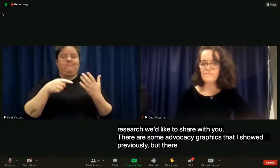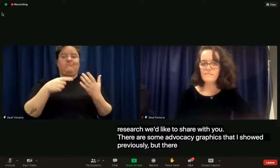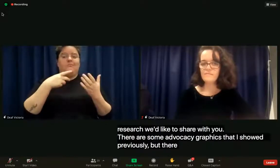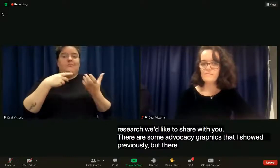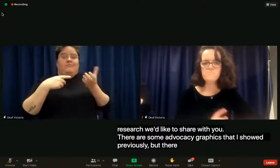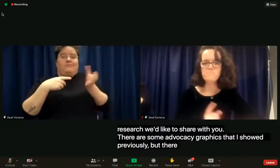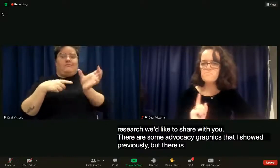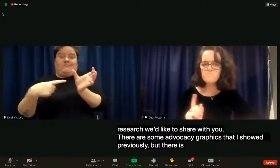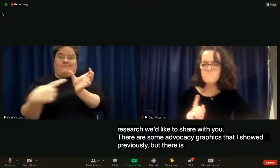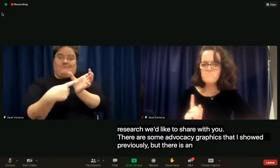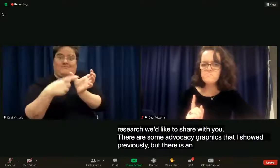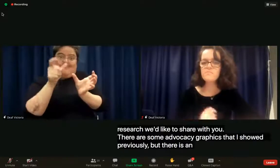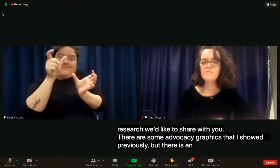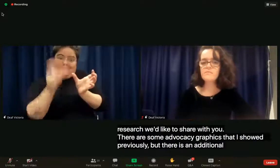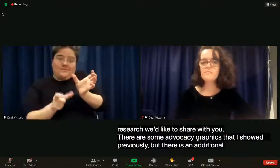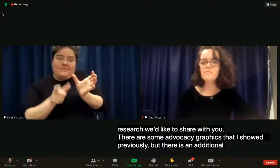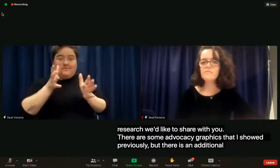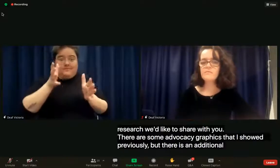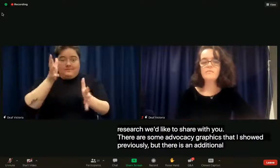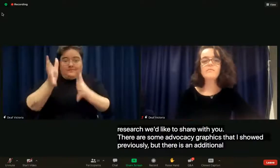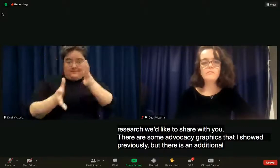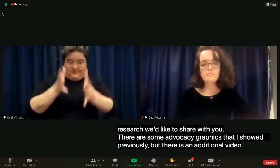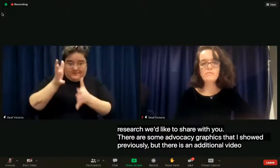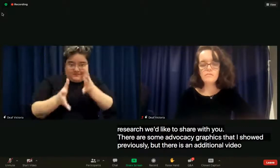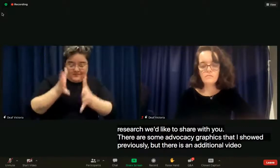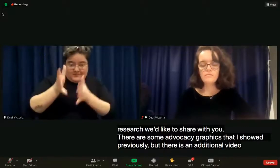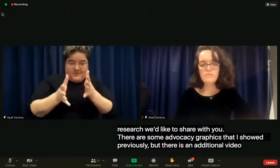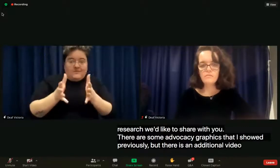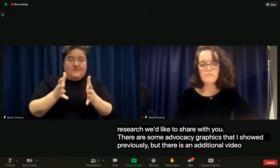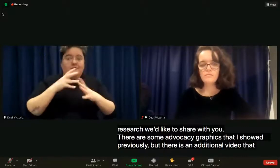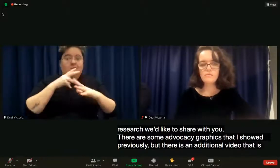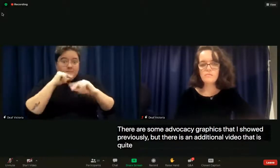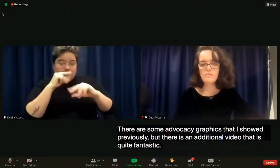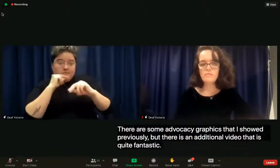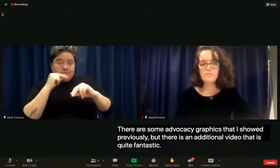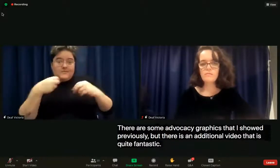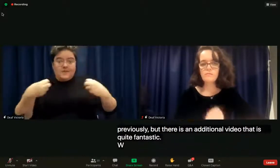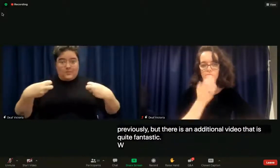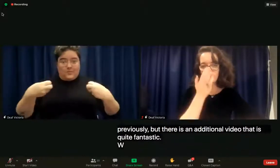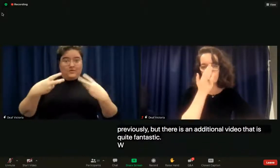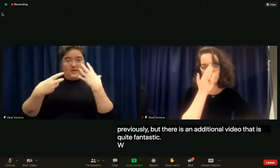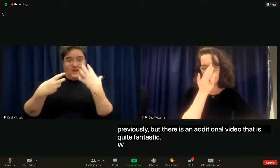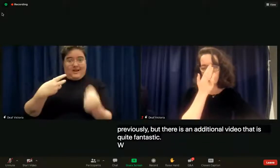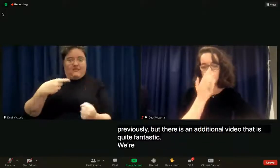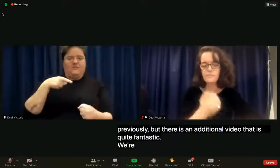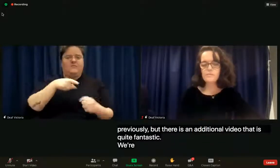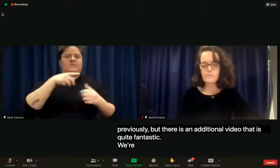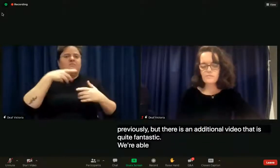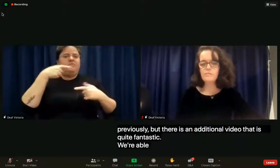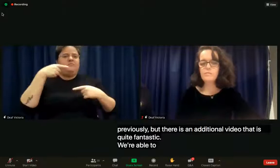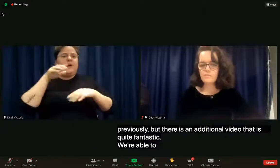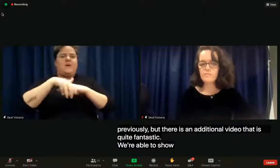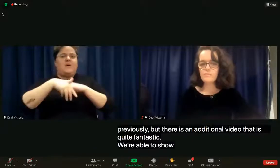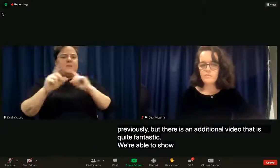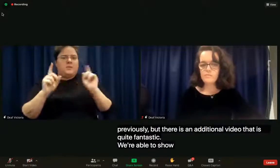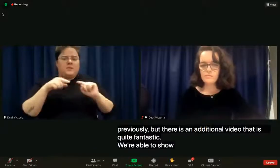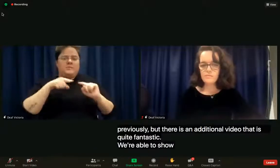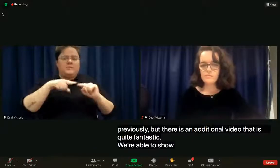that is quite fantastic. We're able to show that to somebody that's speaking in sign language as well as